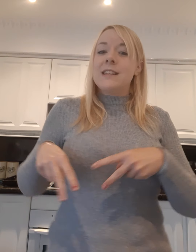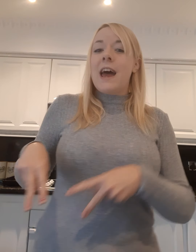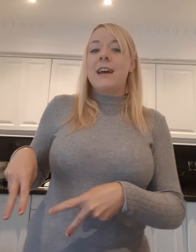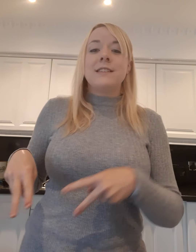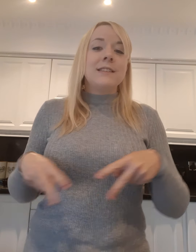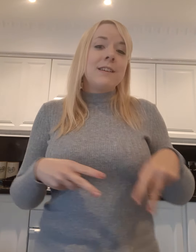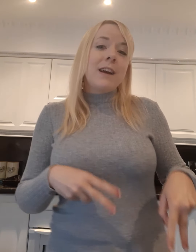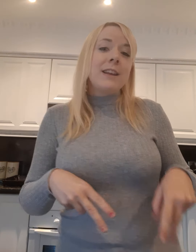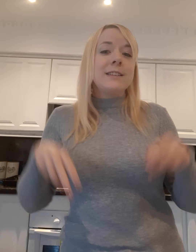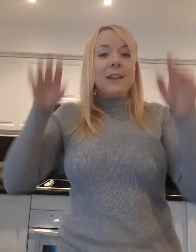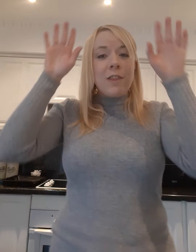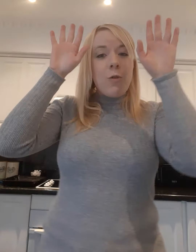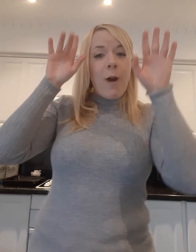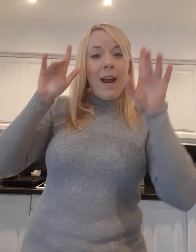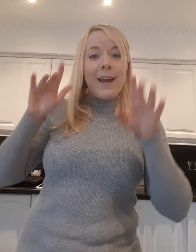Dancing in the rain.